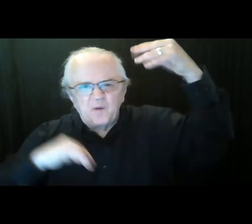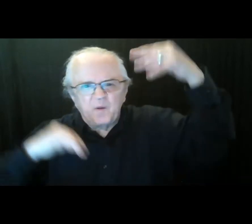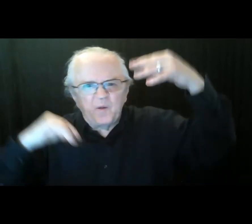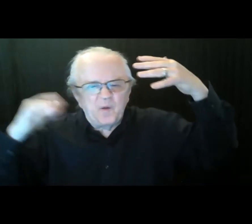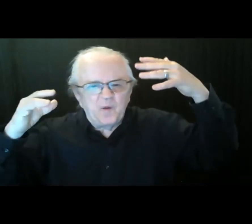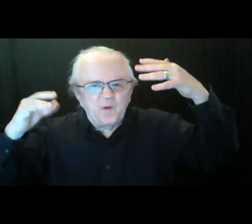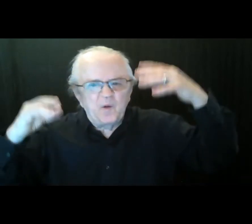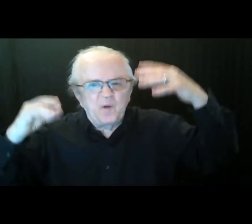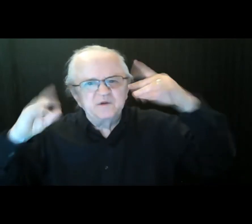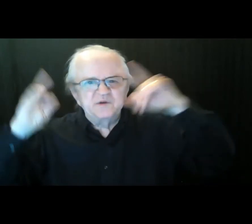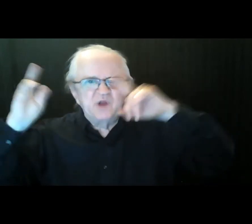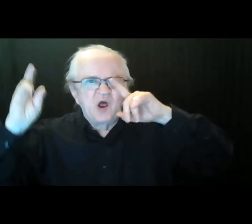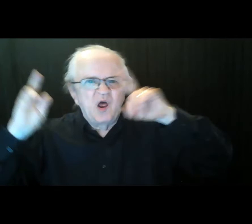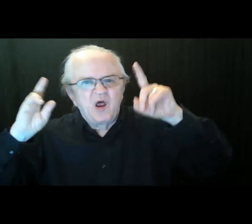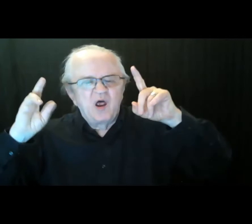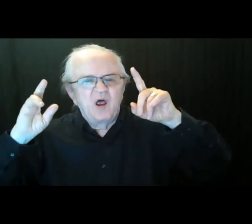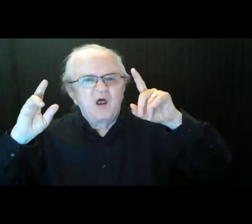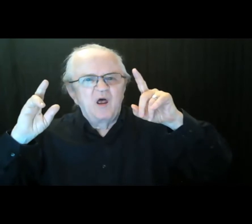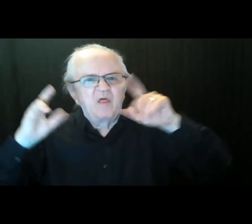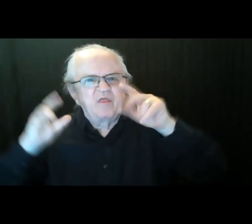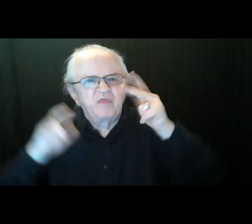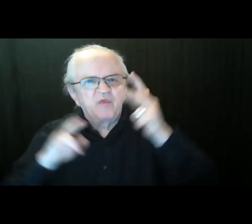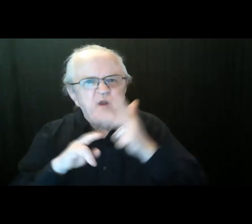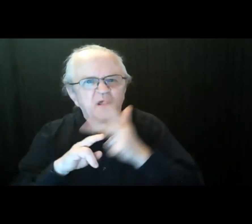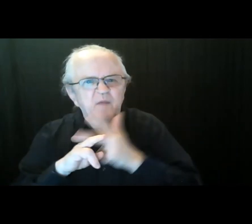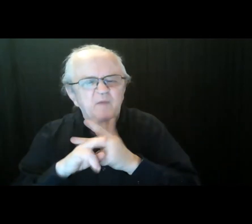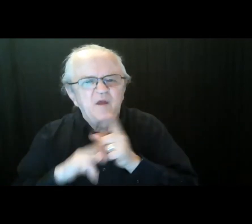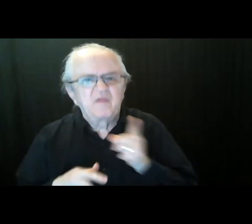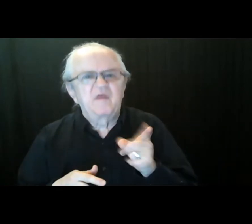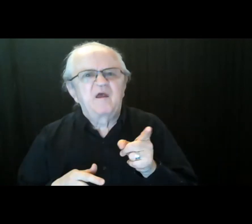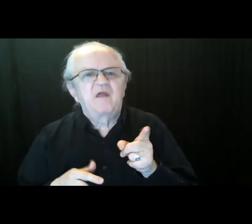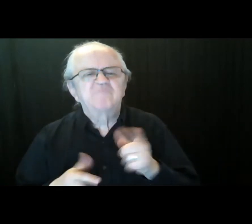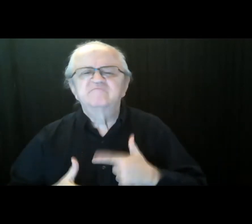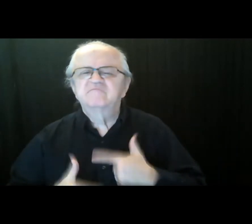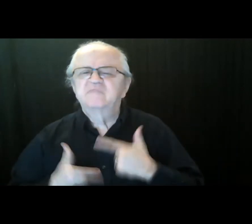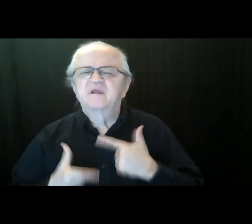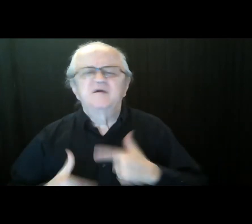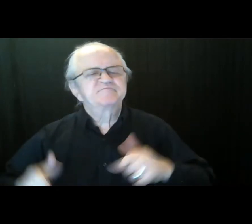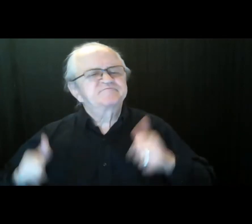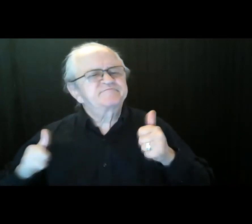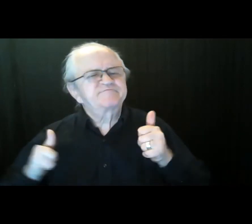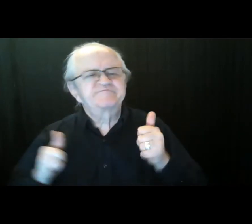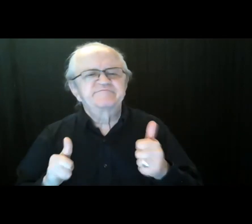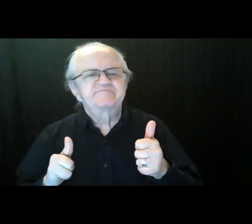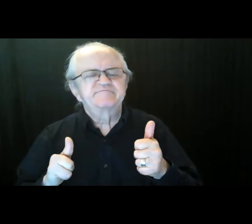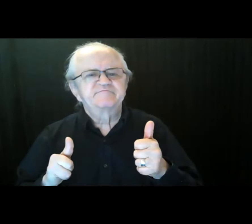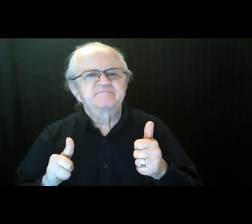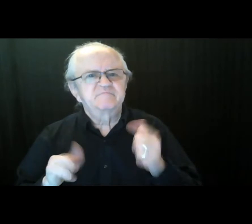Well, they'd been in the house for about 3 months and life had been going wonderfully well. When Mrs.